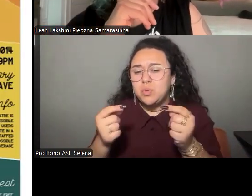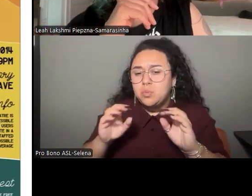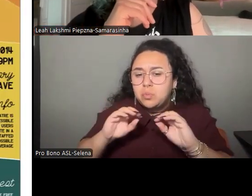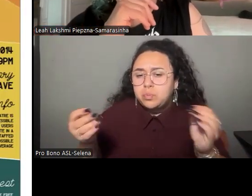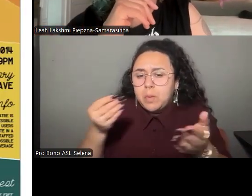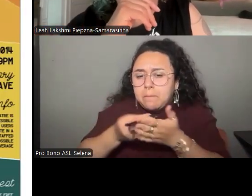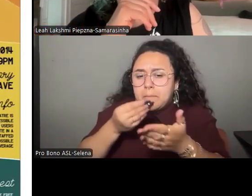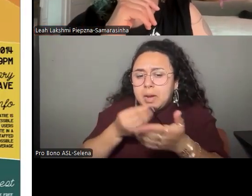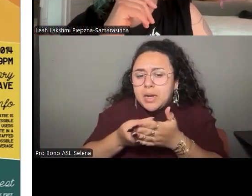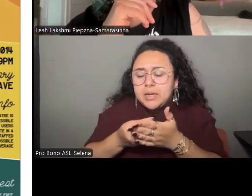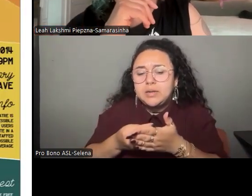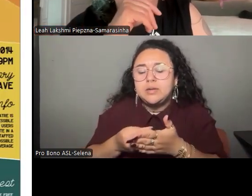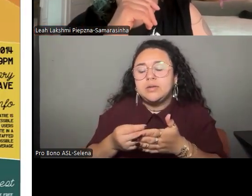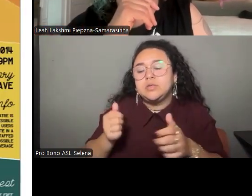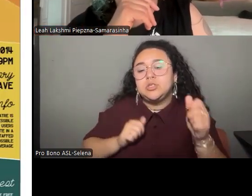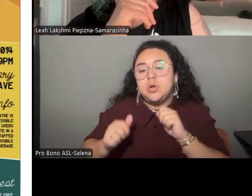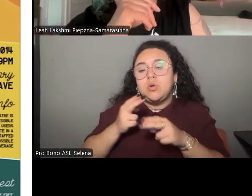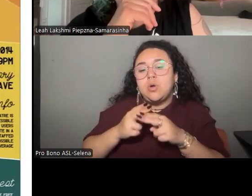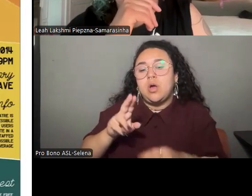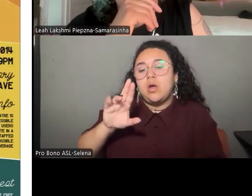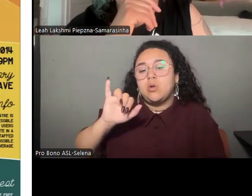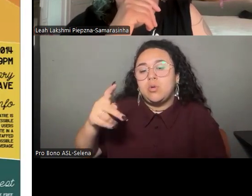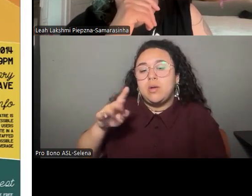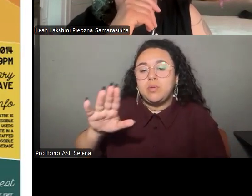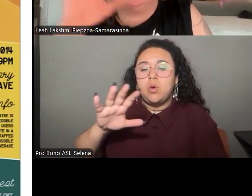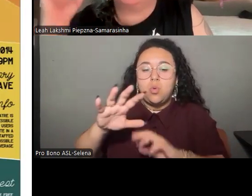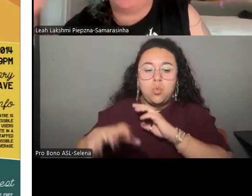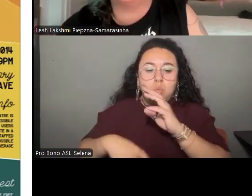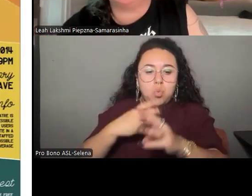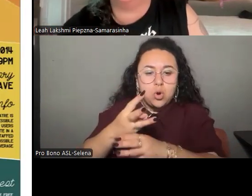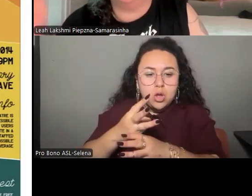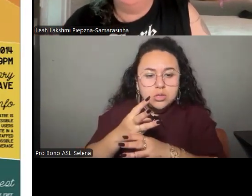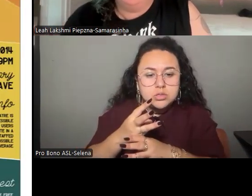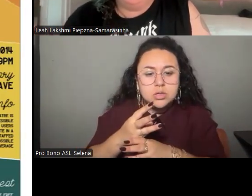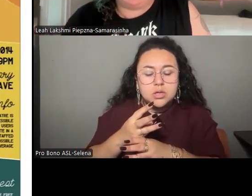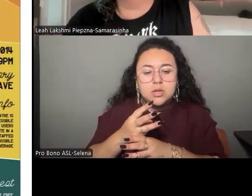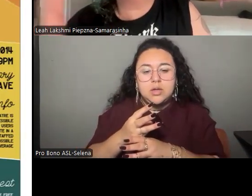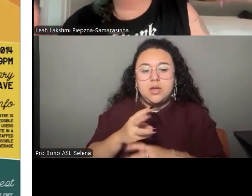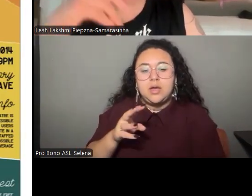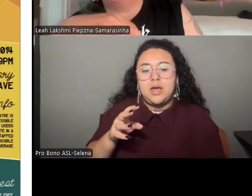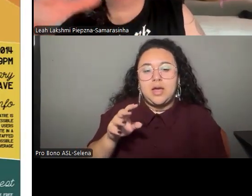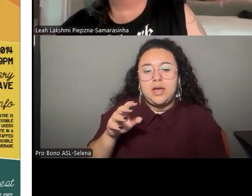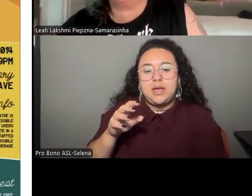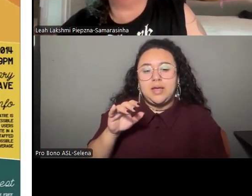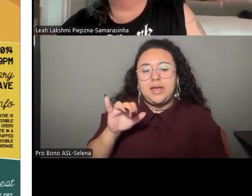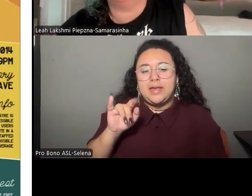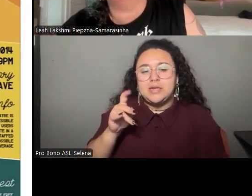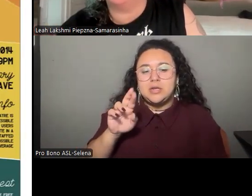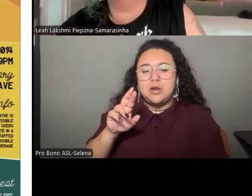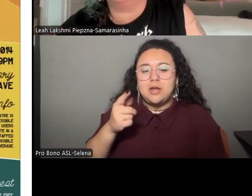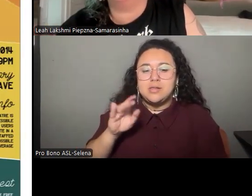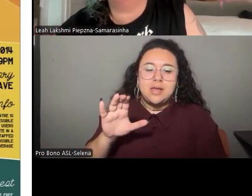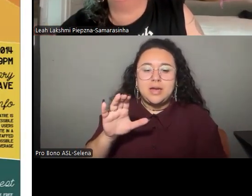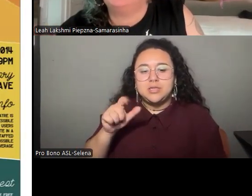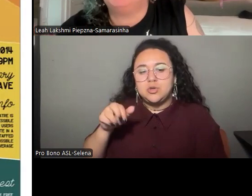We did a show called Crip Your World, an intergalactic queer POC sick and disabled extravaganza. I will just briefly say there's like, oh